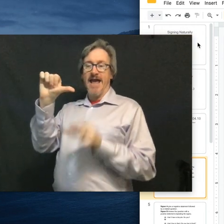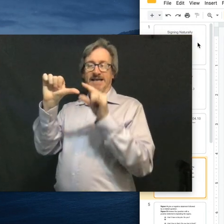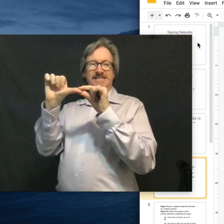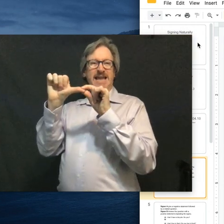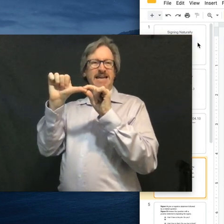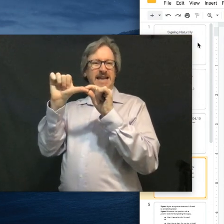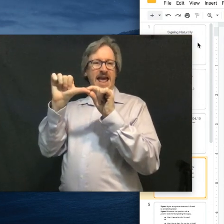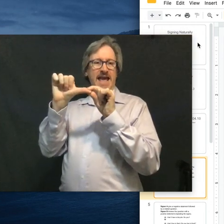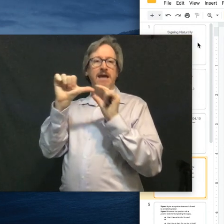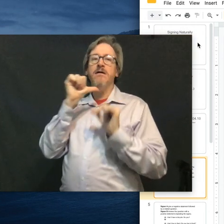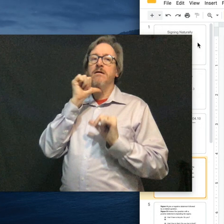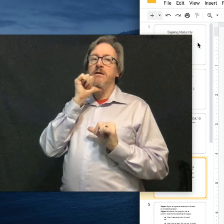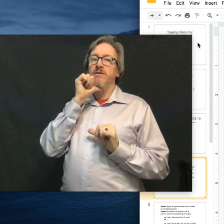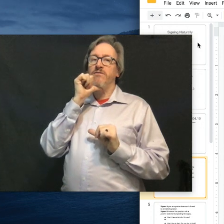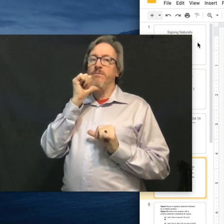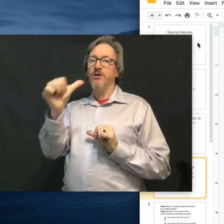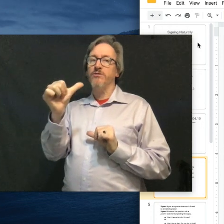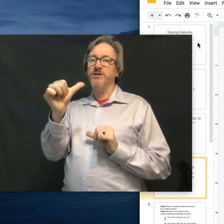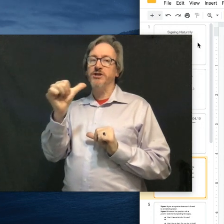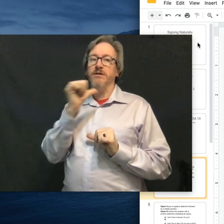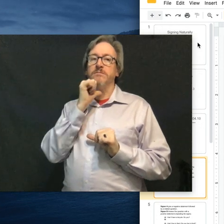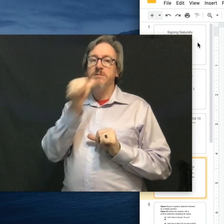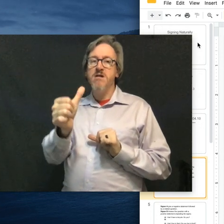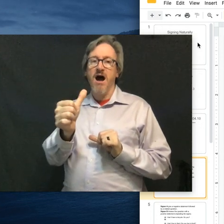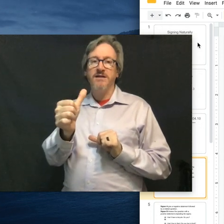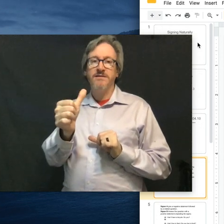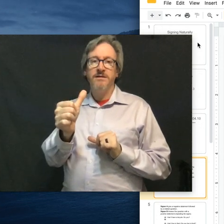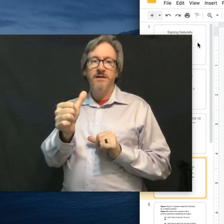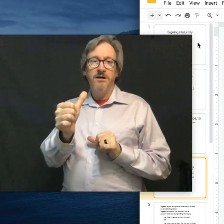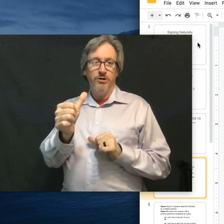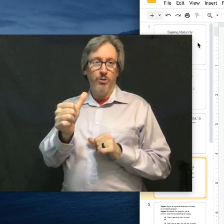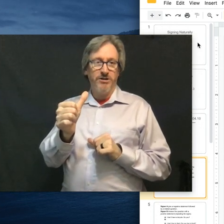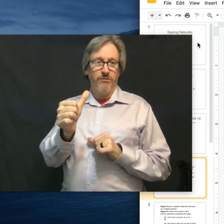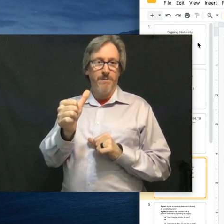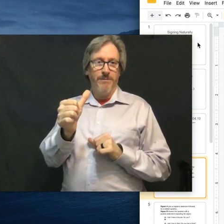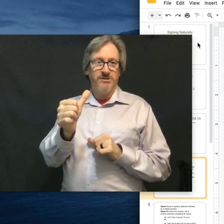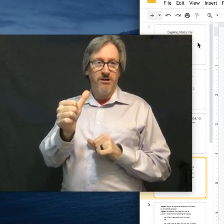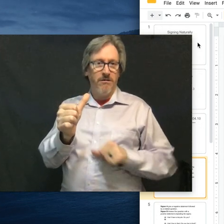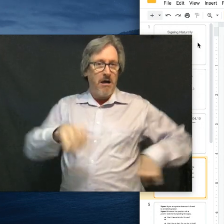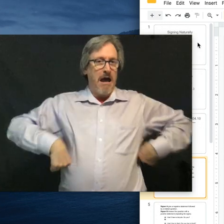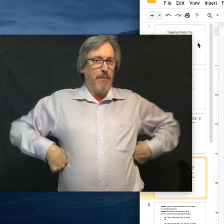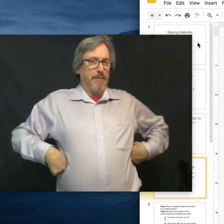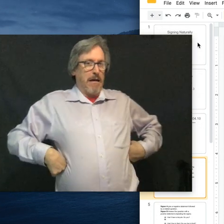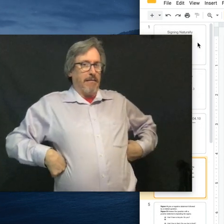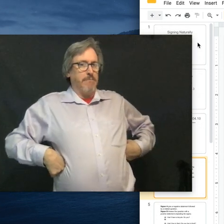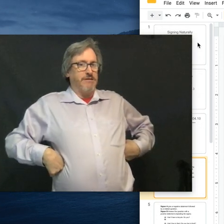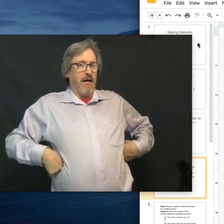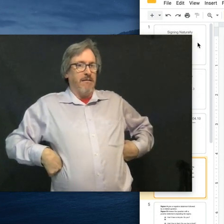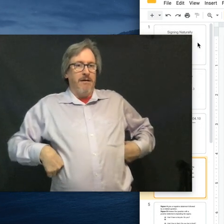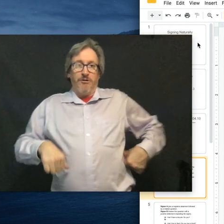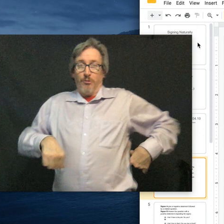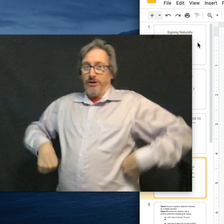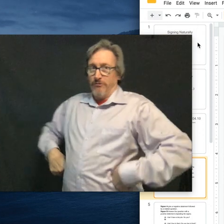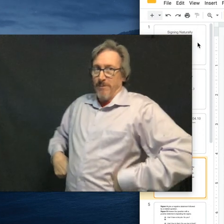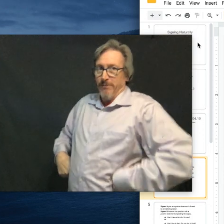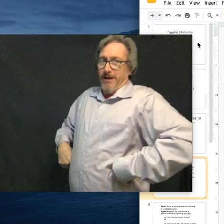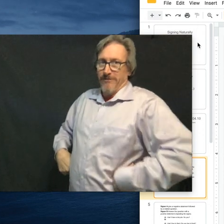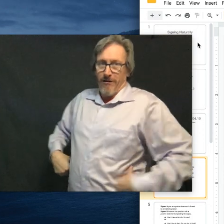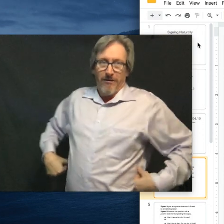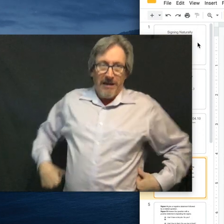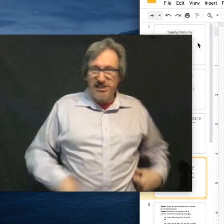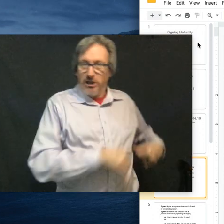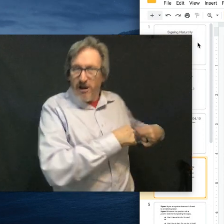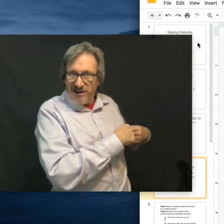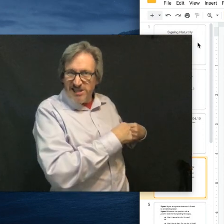like an extended A from under the chin. Not. You bite your thumb at me, sir. I bite my thumb, sir. You bite your thumb at me,